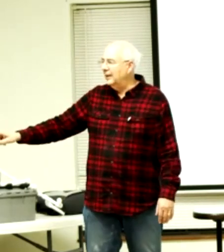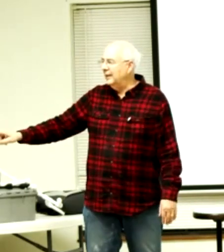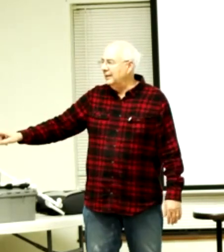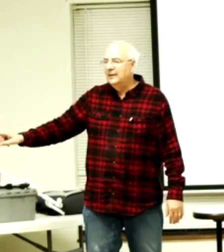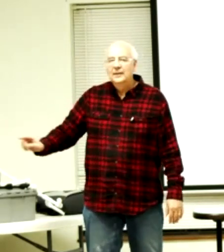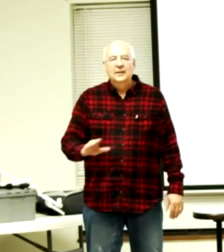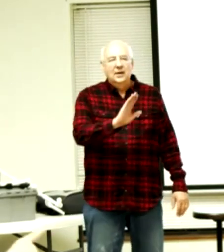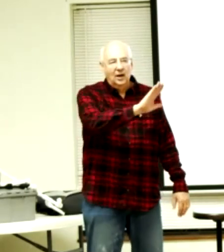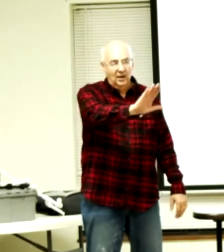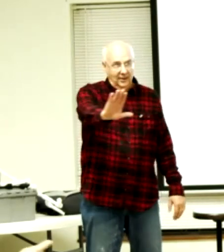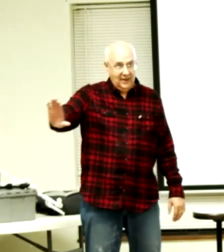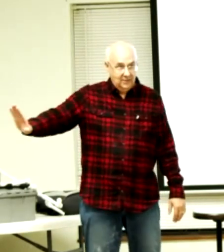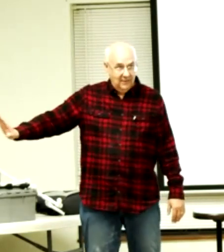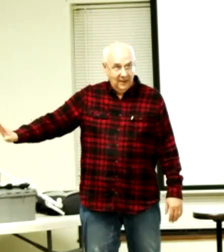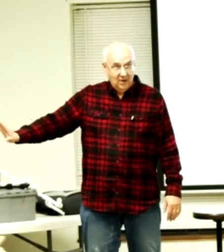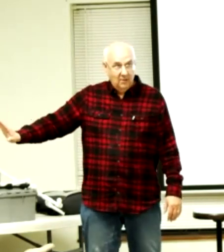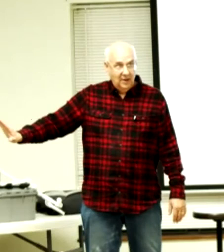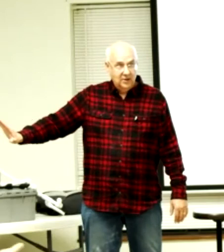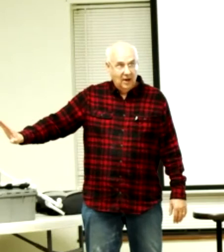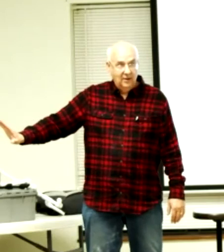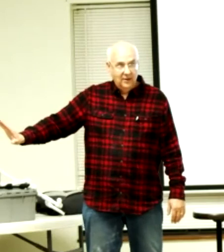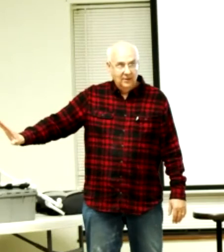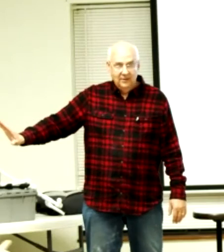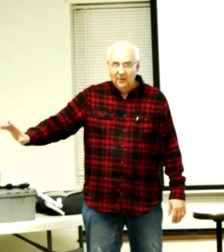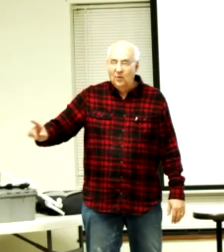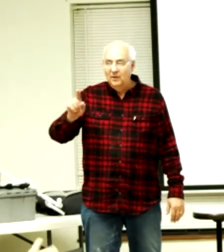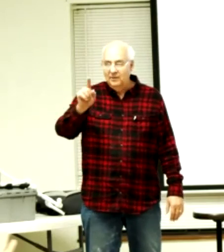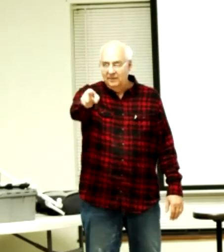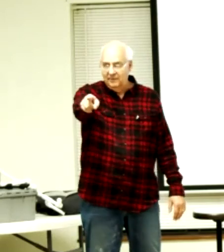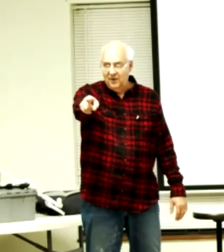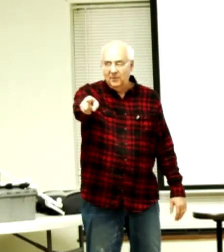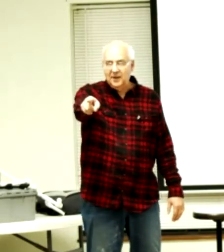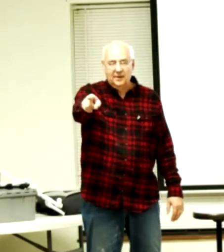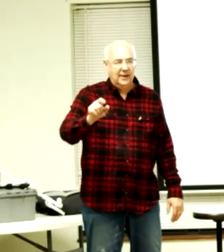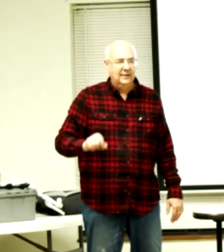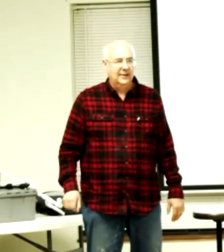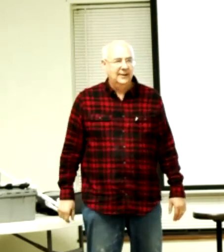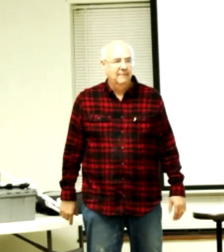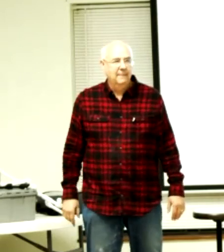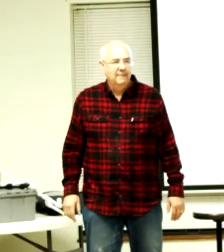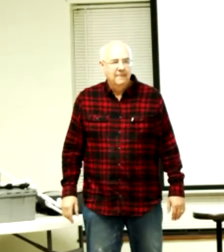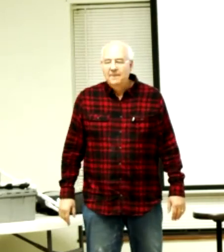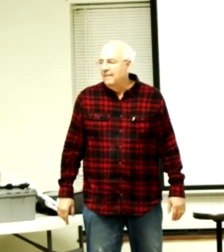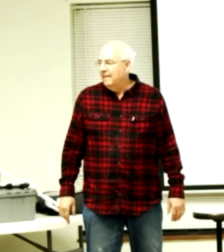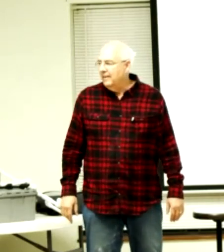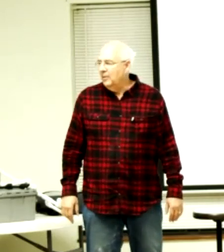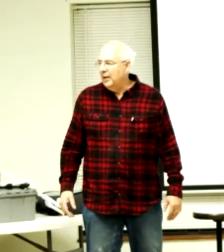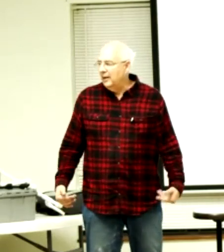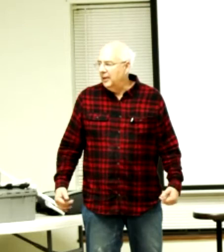right? All these, this all belongs to all of you, or you particularly, right? Quit pointing at me.